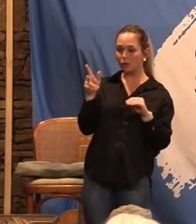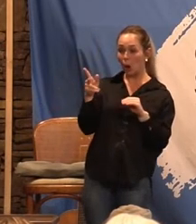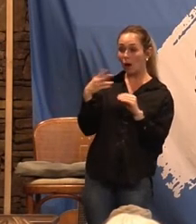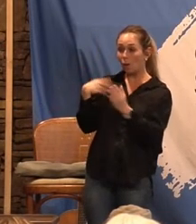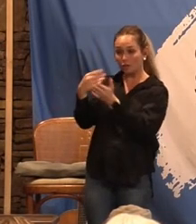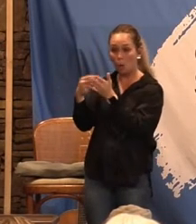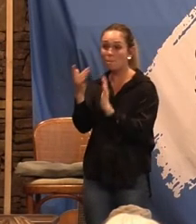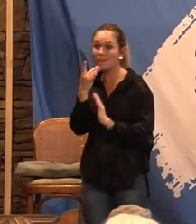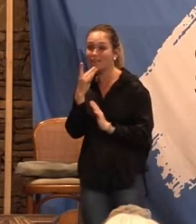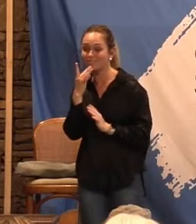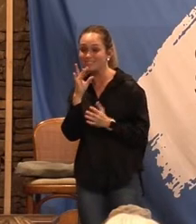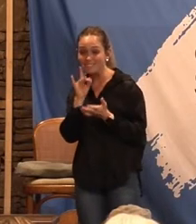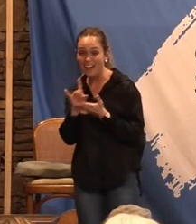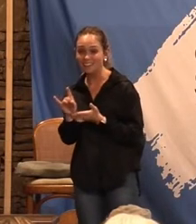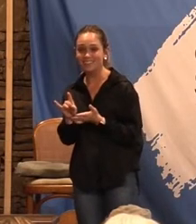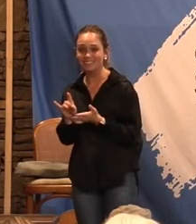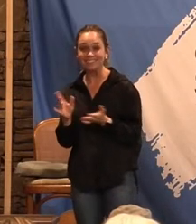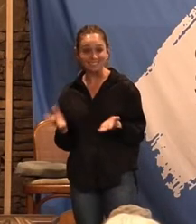snacks?